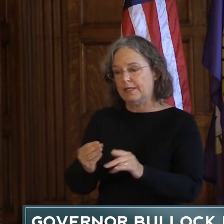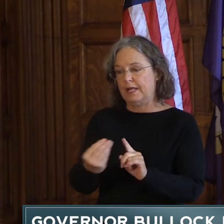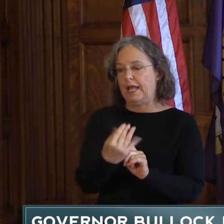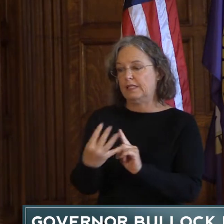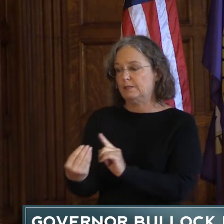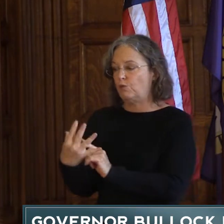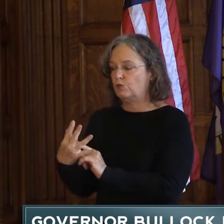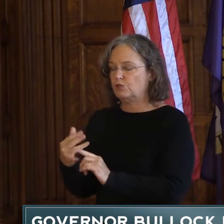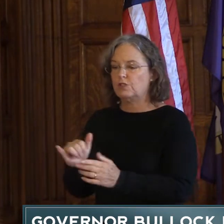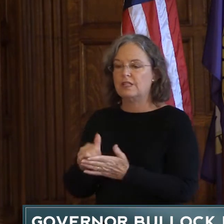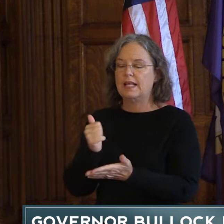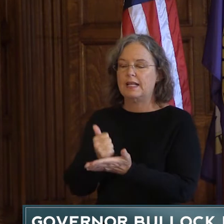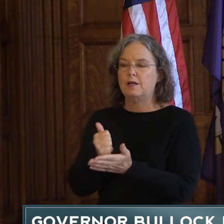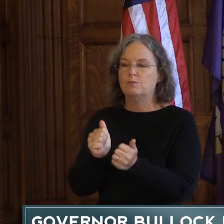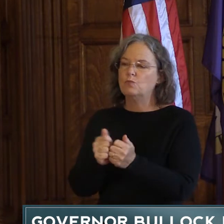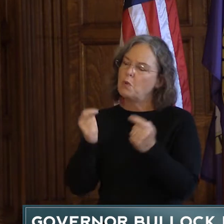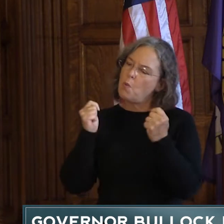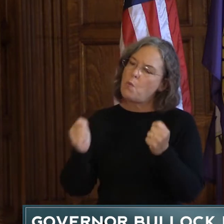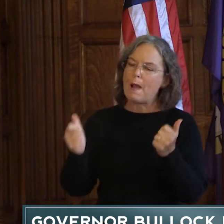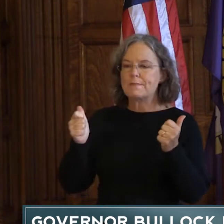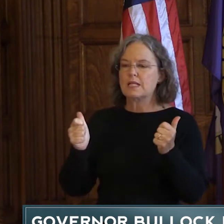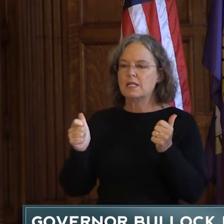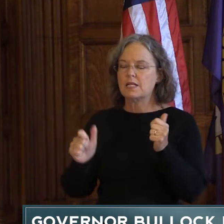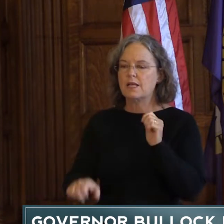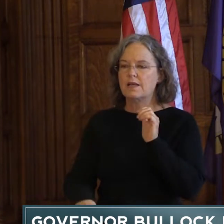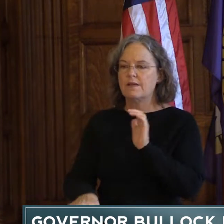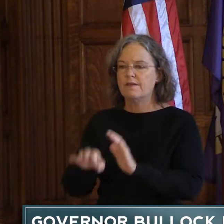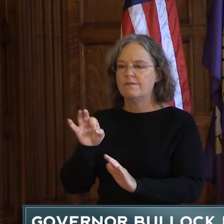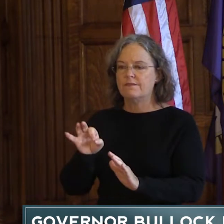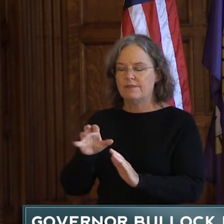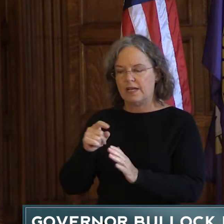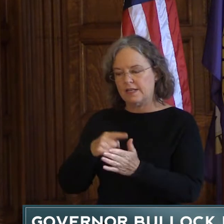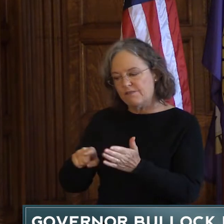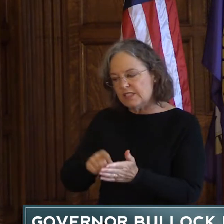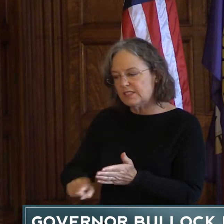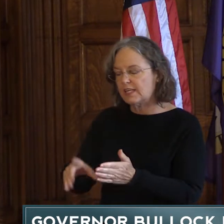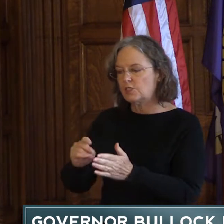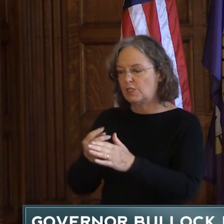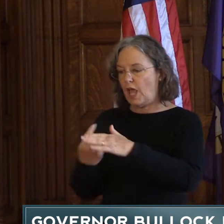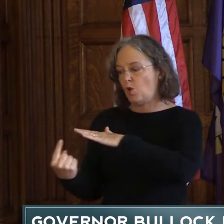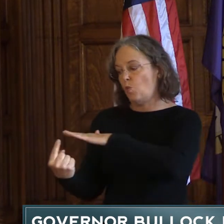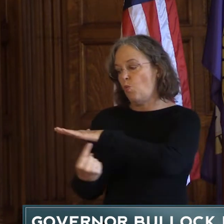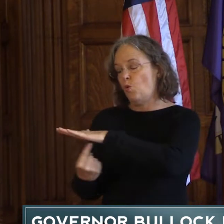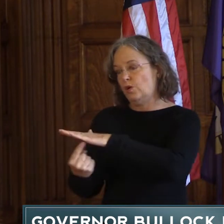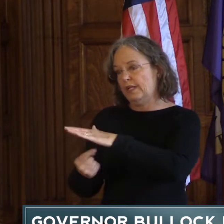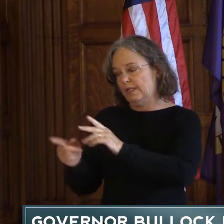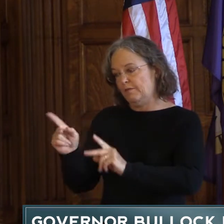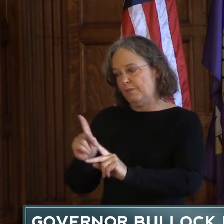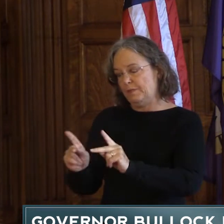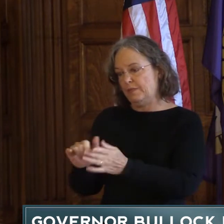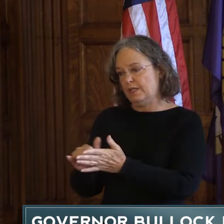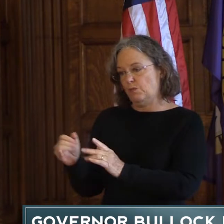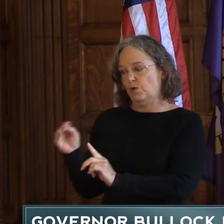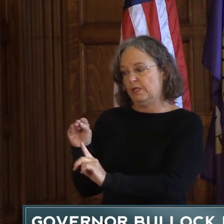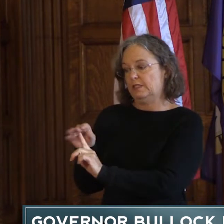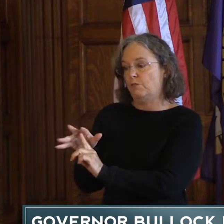rapid identification and quarantine of individuals considered exposed to prevent further